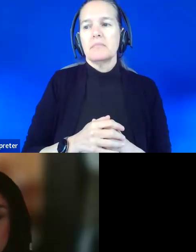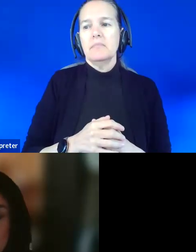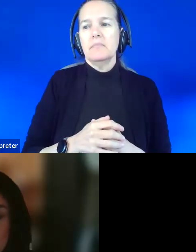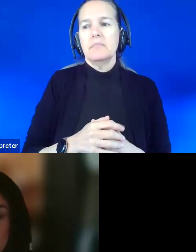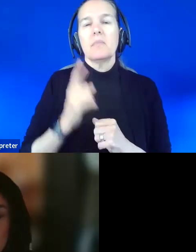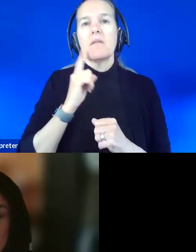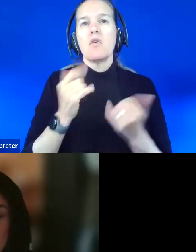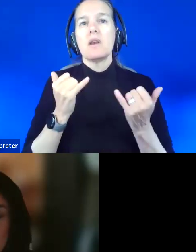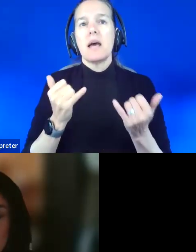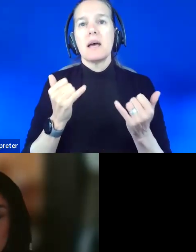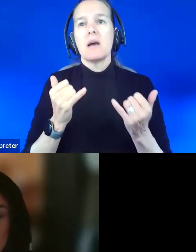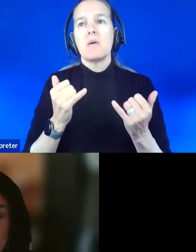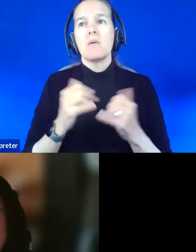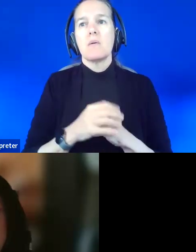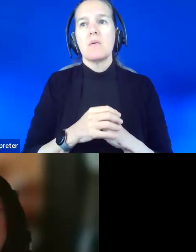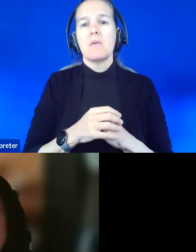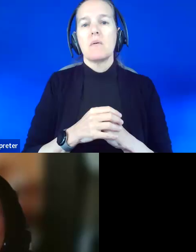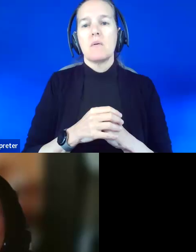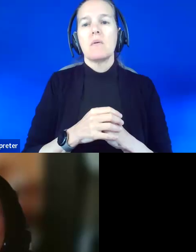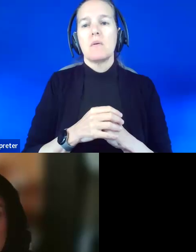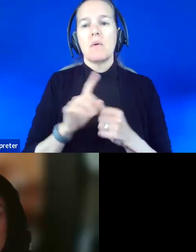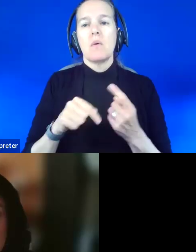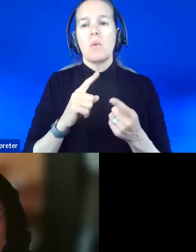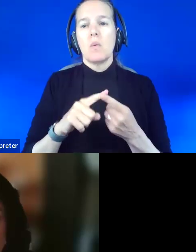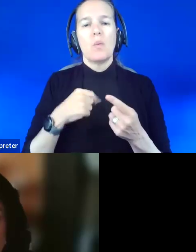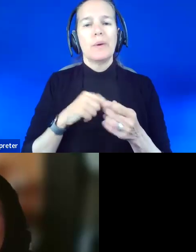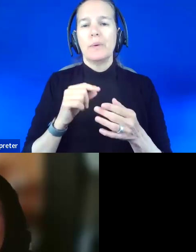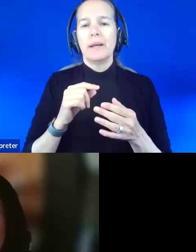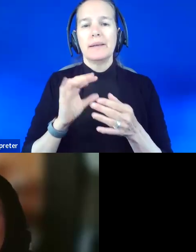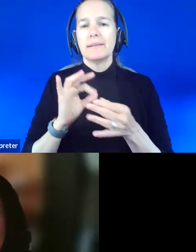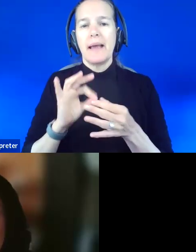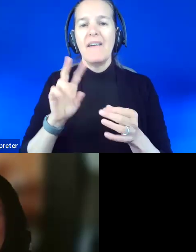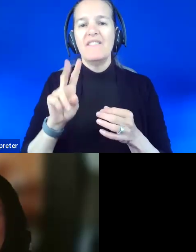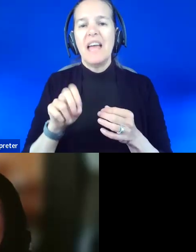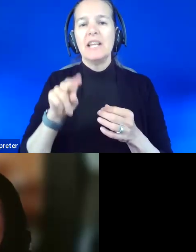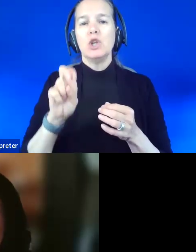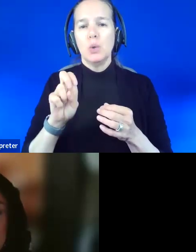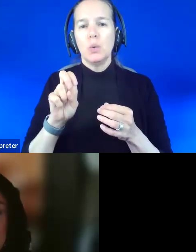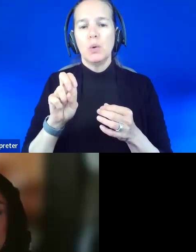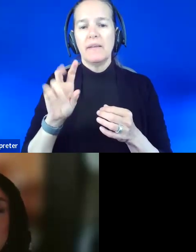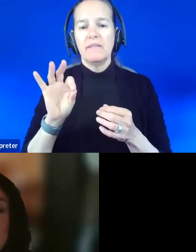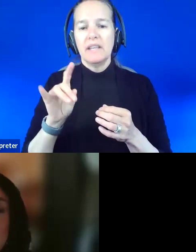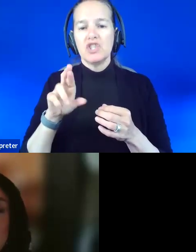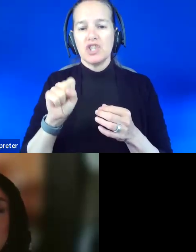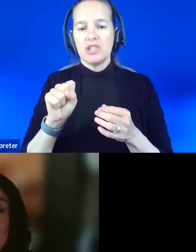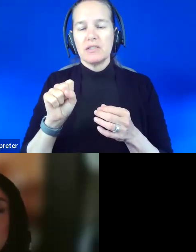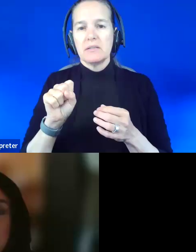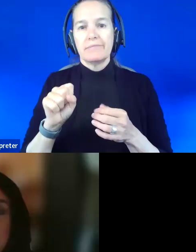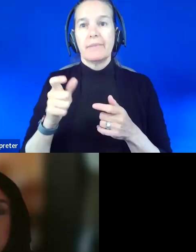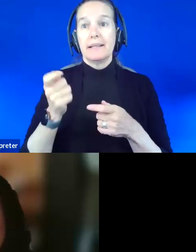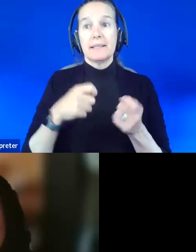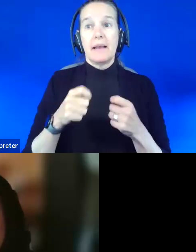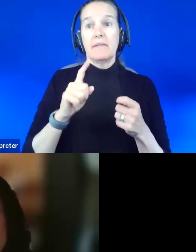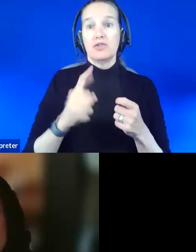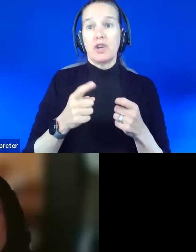more about the features. So when we say things like venue features, we're saying things like step-free routes instead of just wheelchair